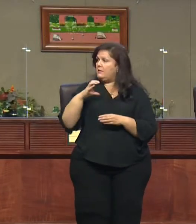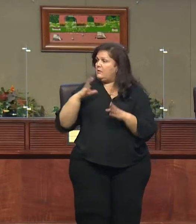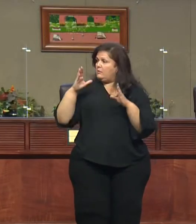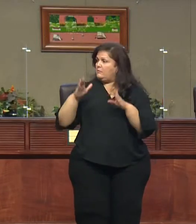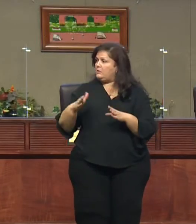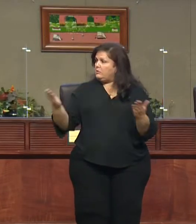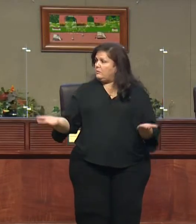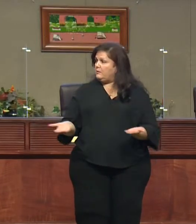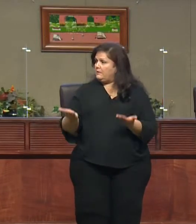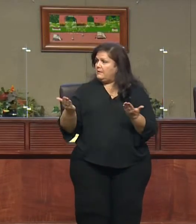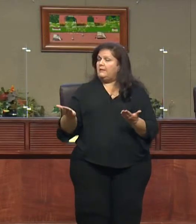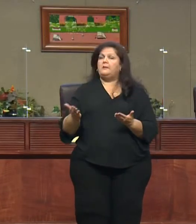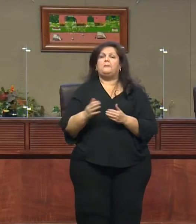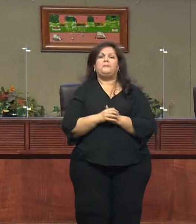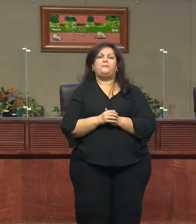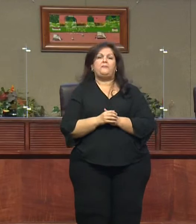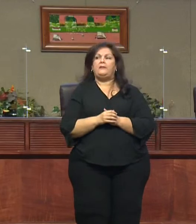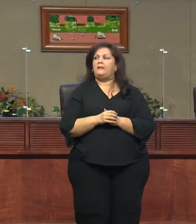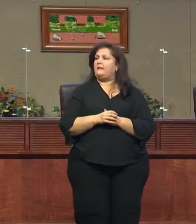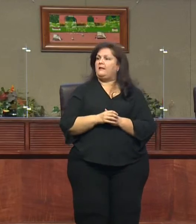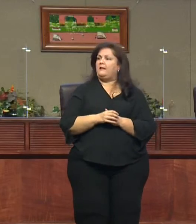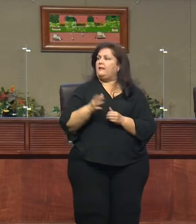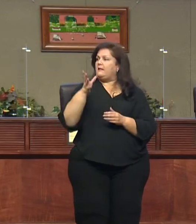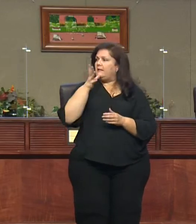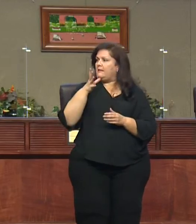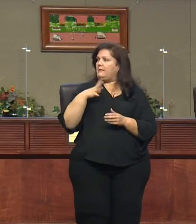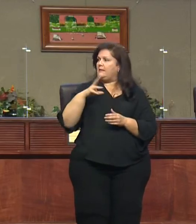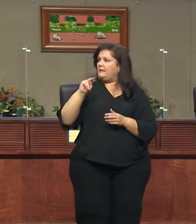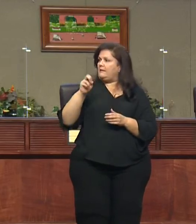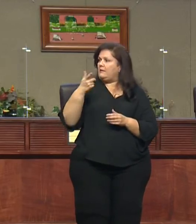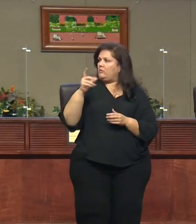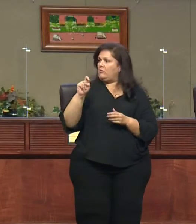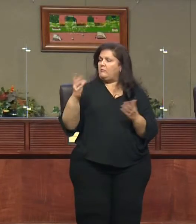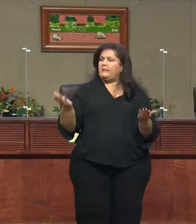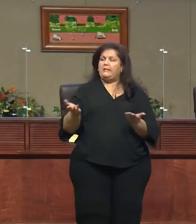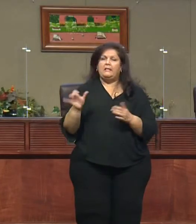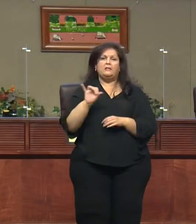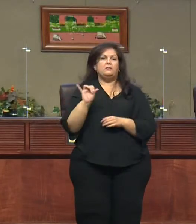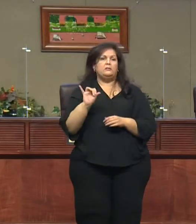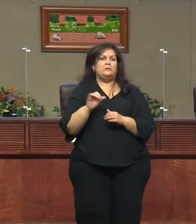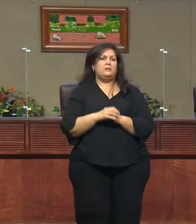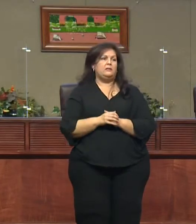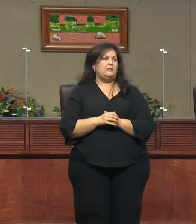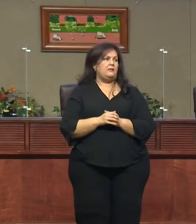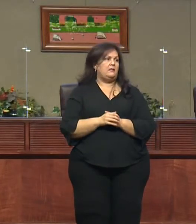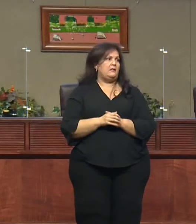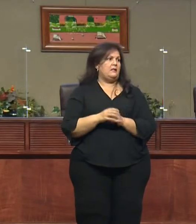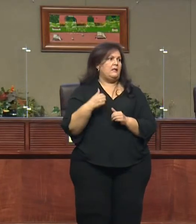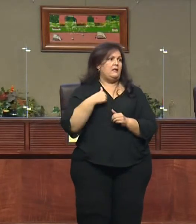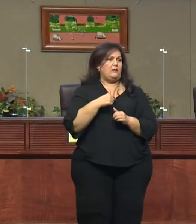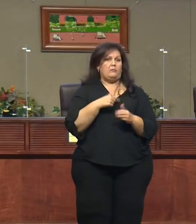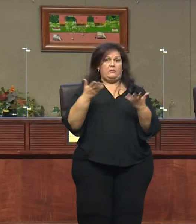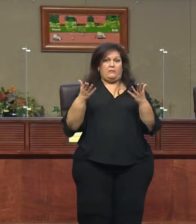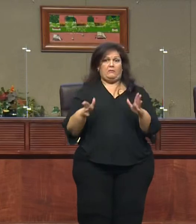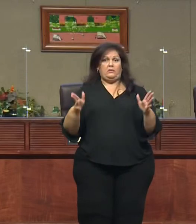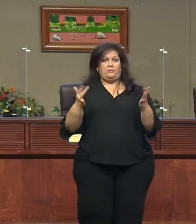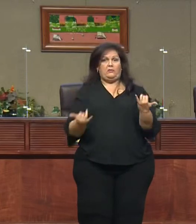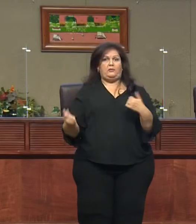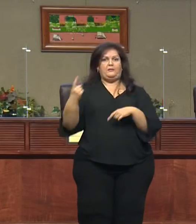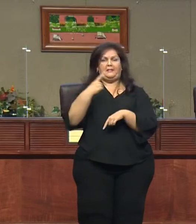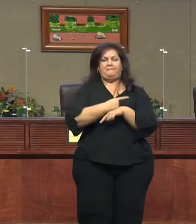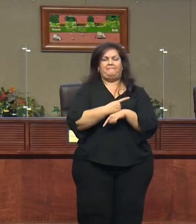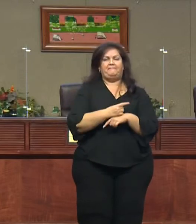here, thank you to Ms. Negron for being here as well, and this concludes the press briefing today.